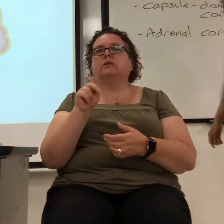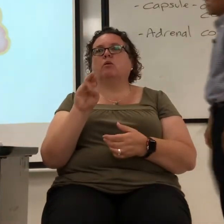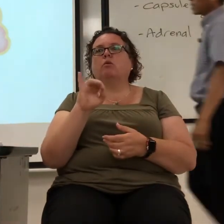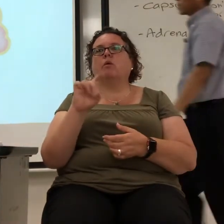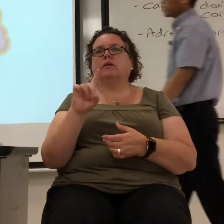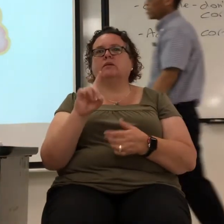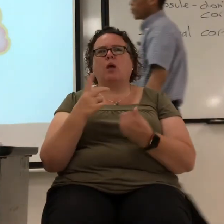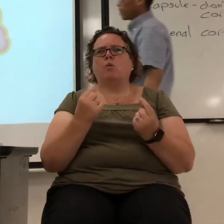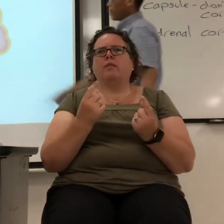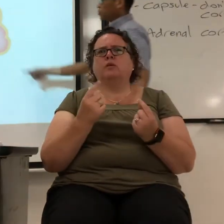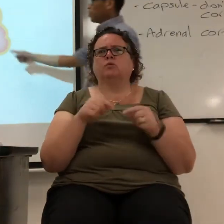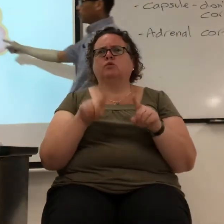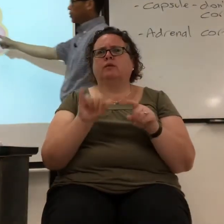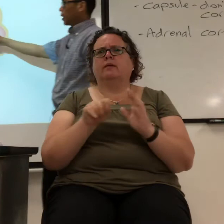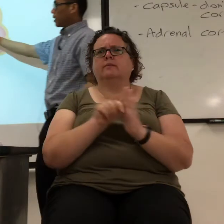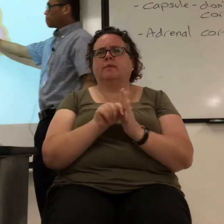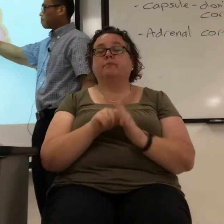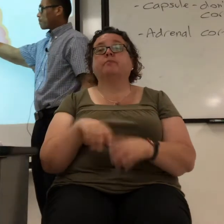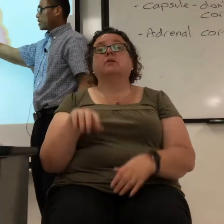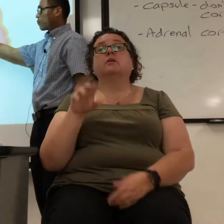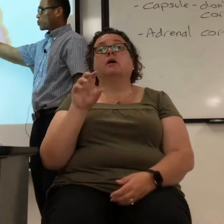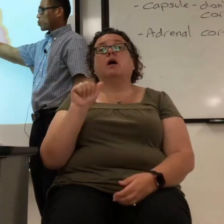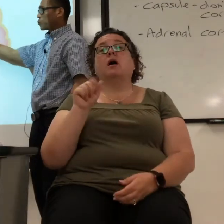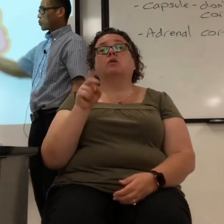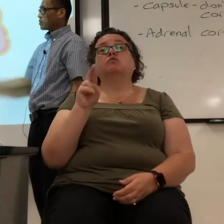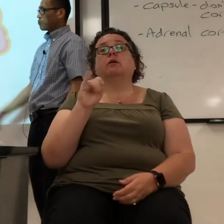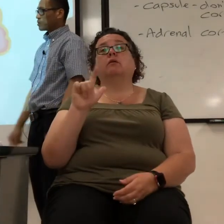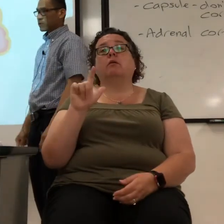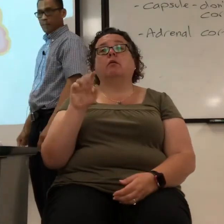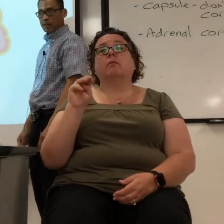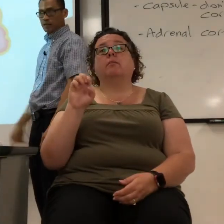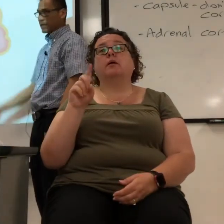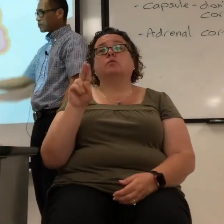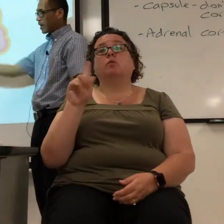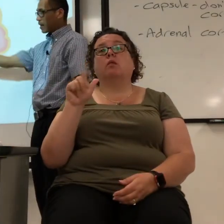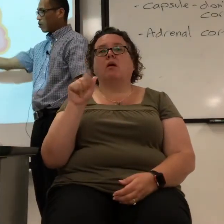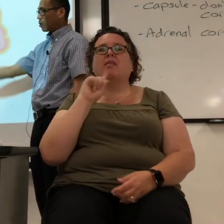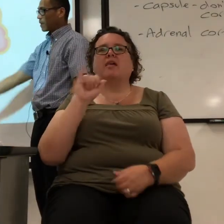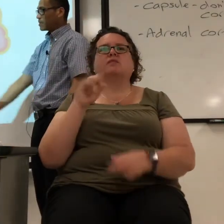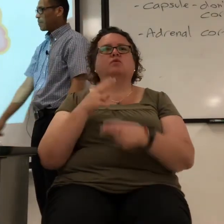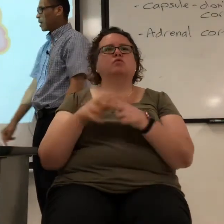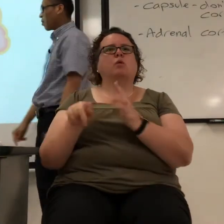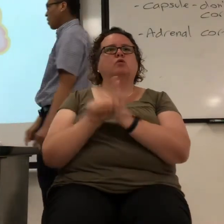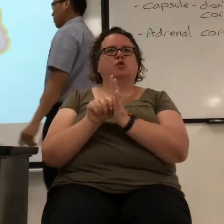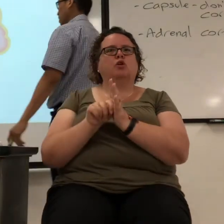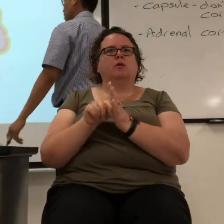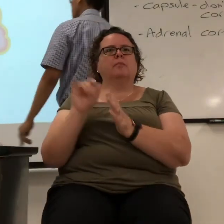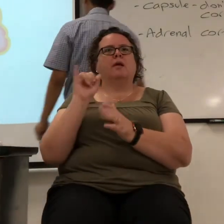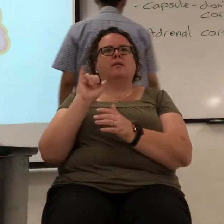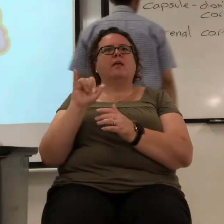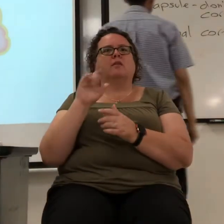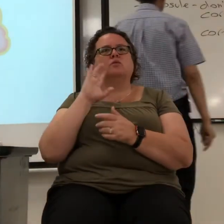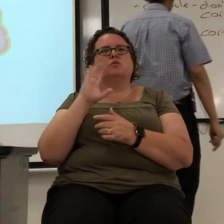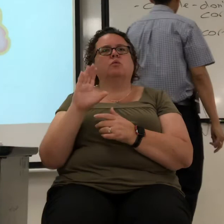that time. So the adrenal medulla is for short-term stress responses. That's your catecholamines, epi and norepi.